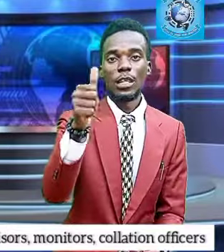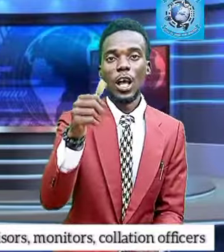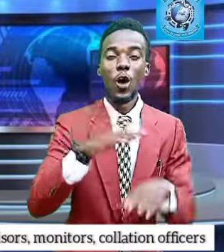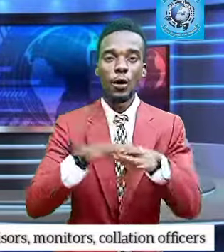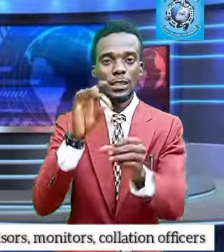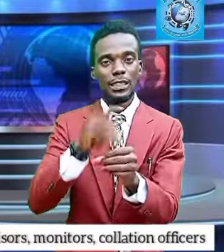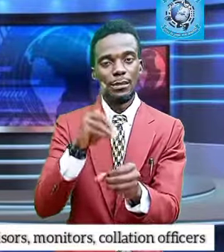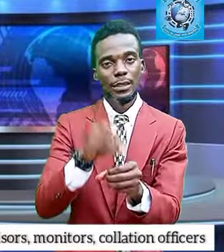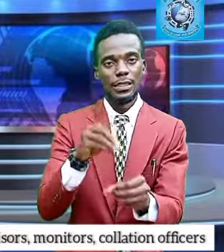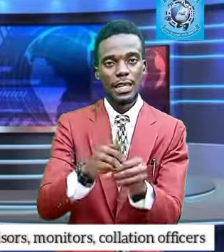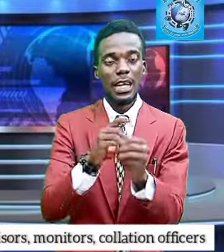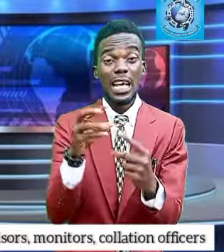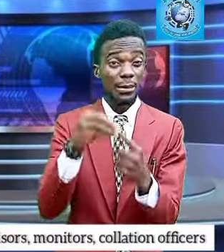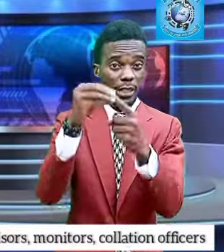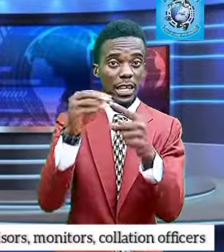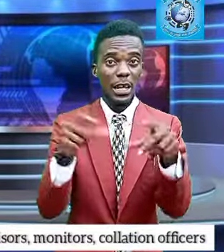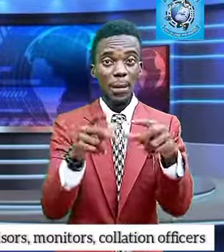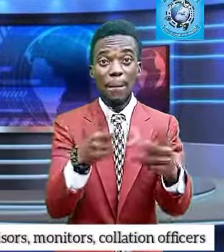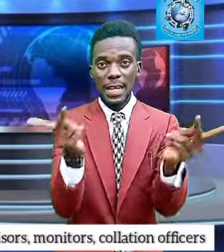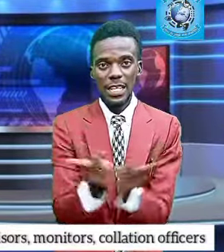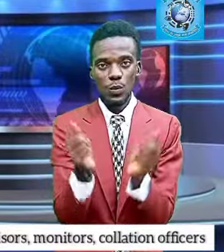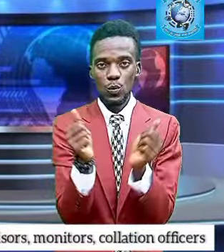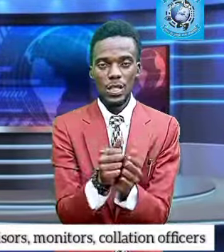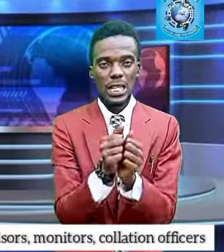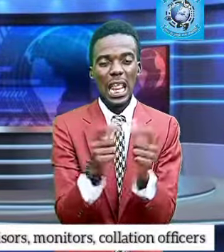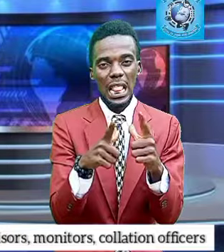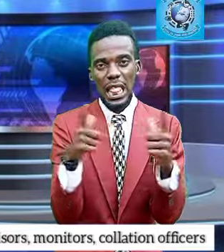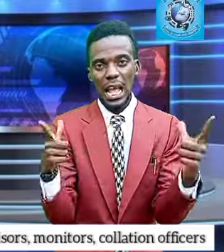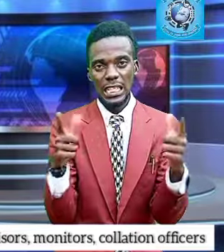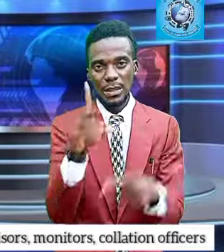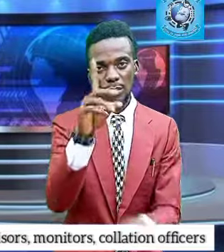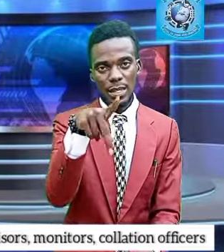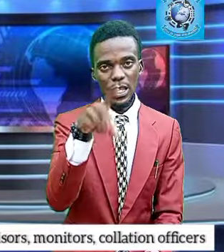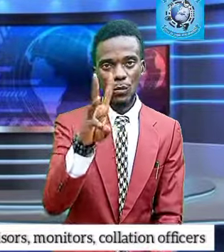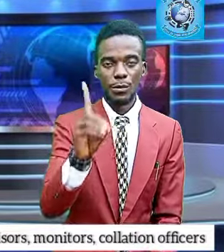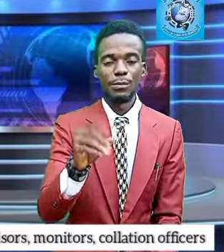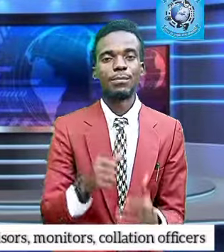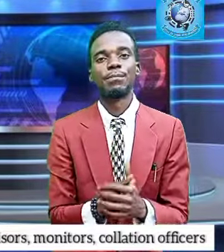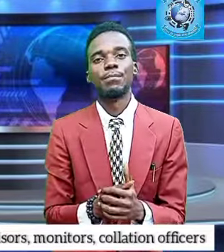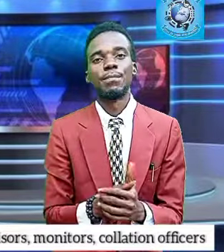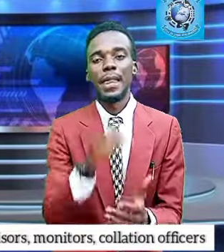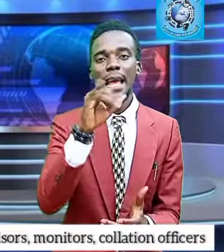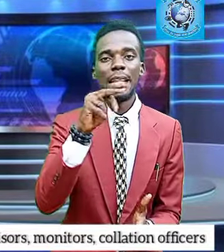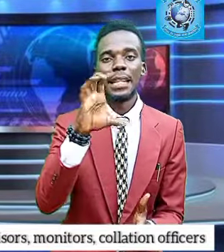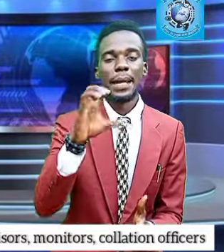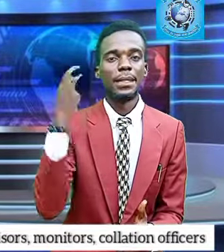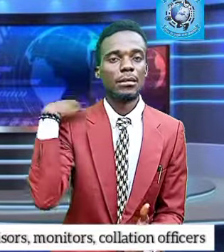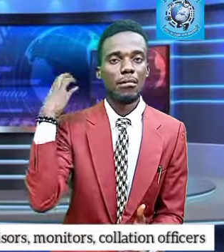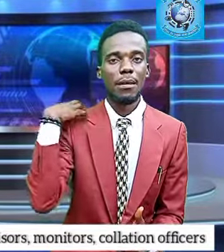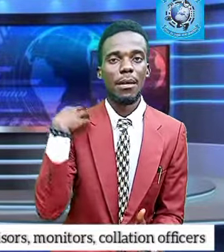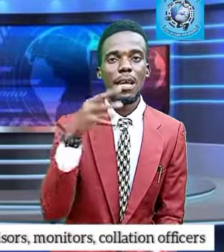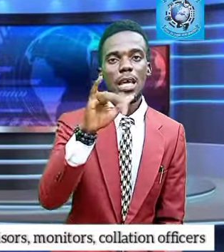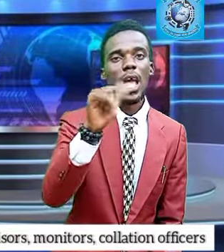disability, particularly locations with the largest concentration of PWDs. INEC Chairman Mahmood